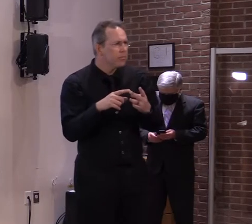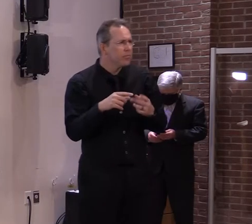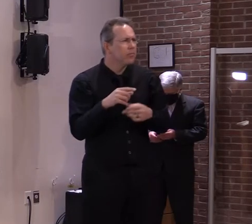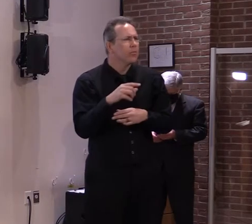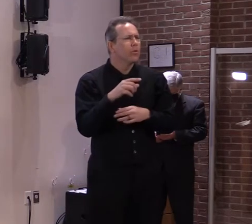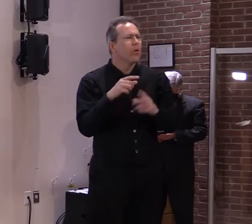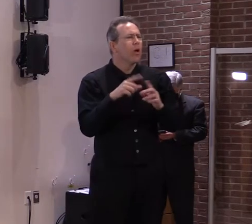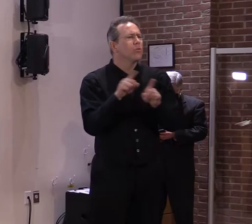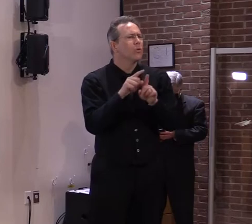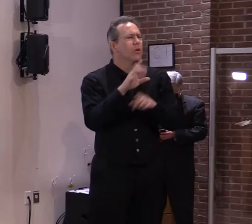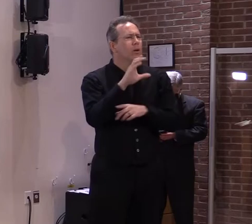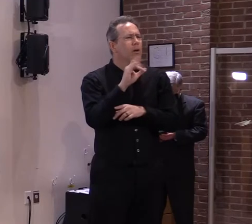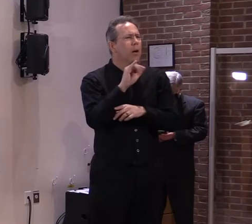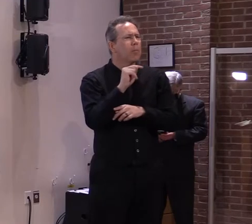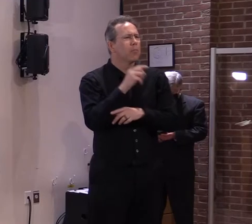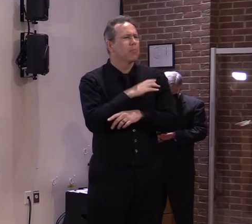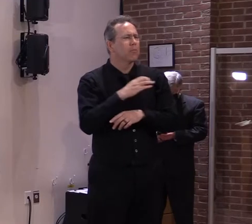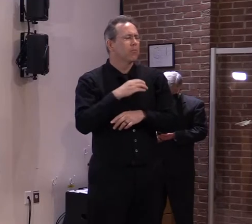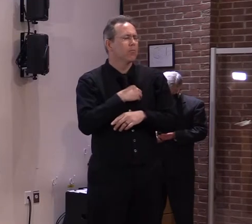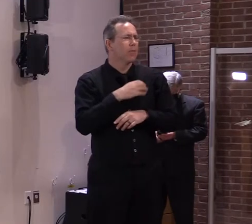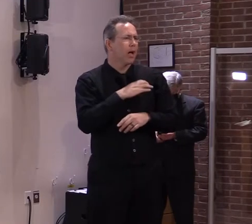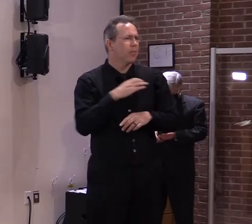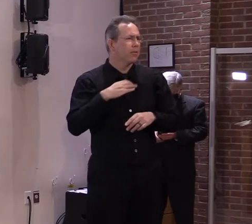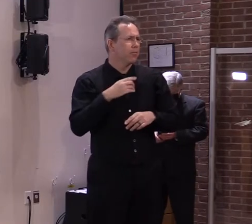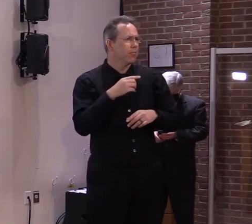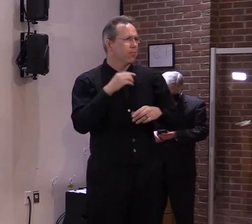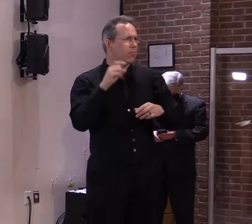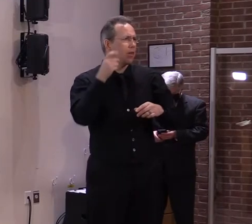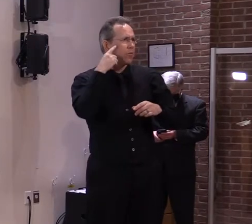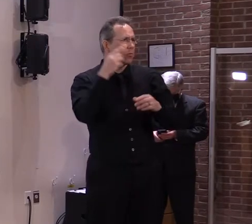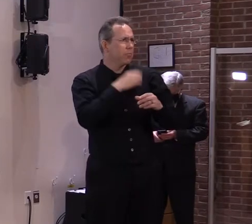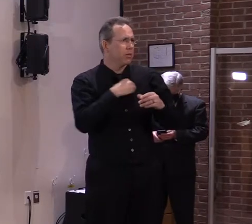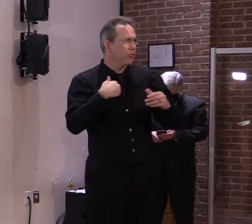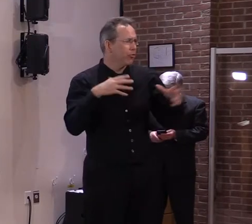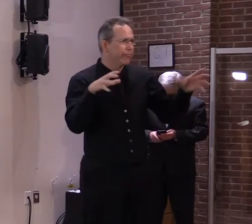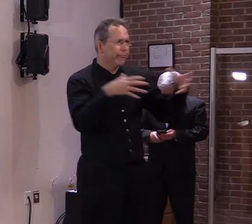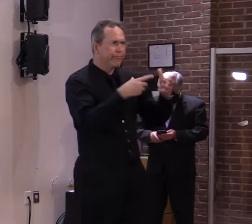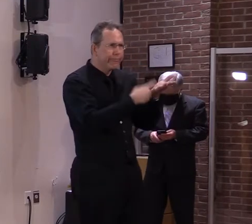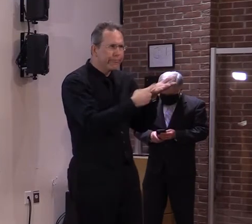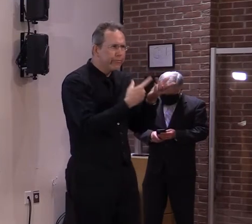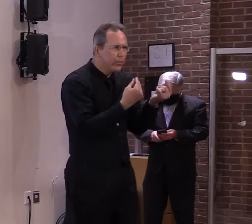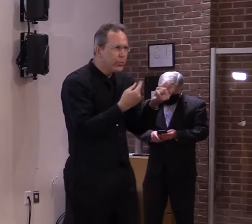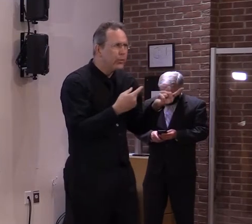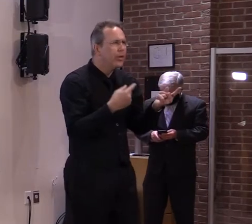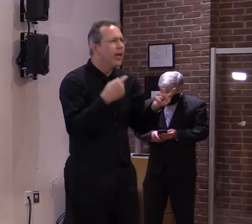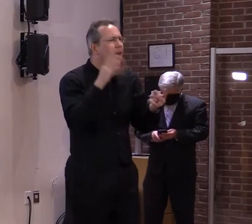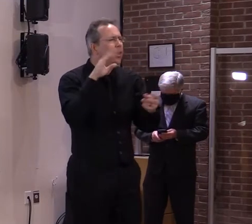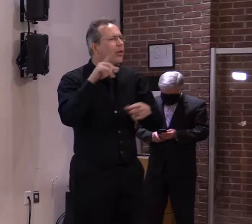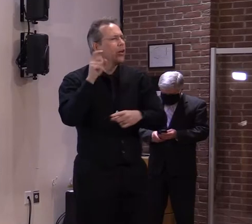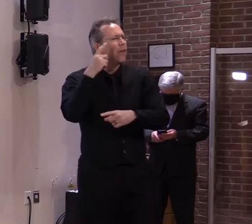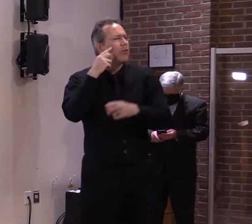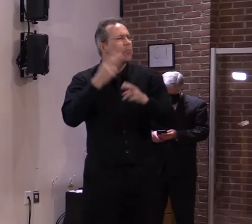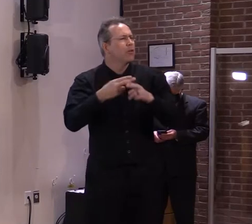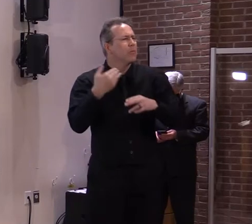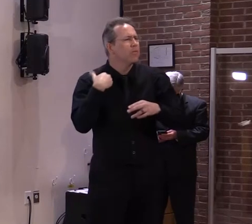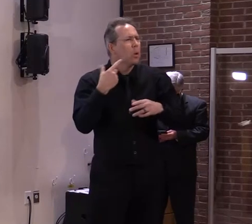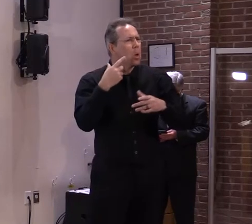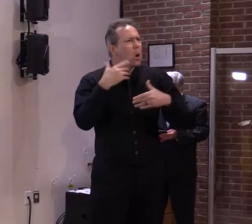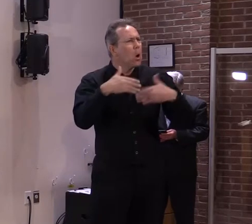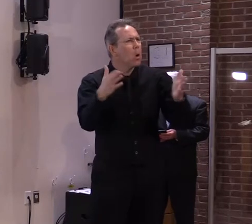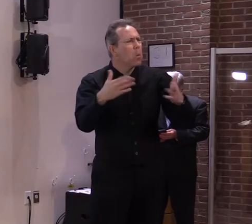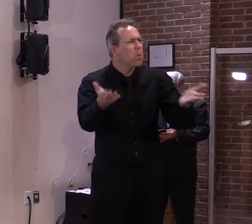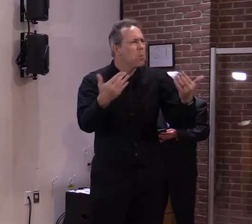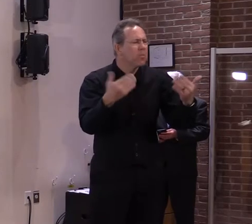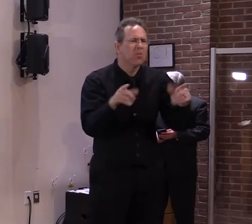working to, I guess we would call it, open the spigot for state employees to return to the work site, but also understand